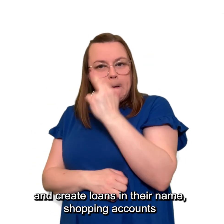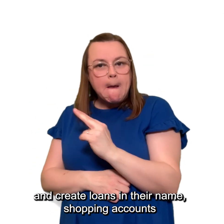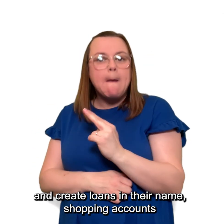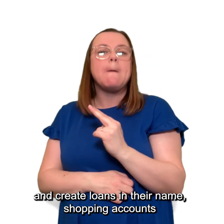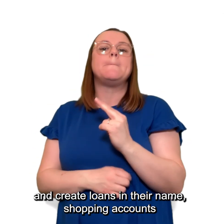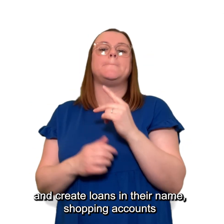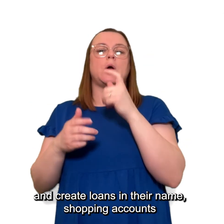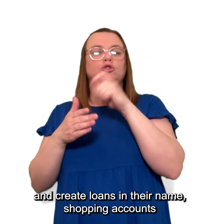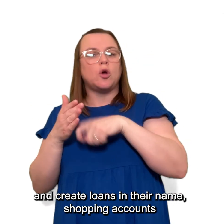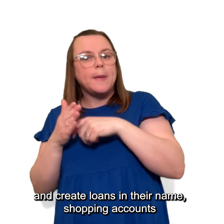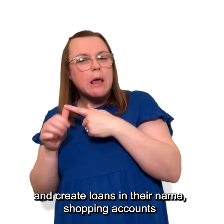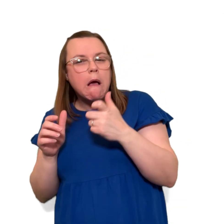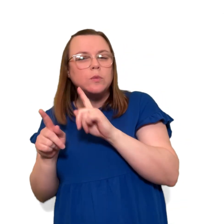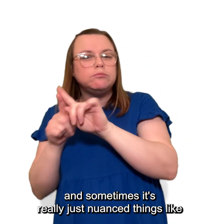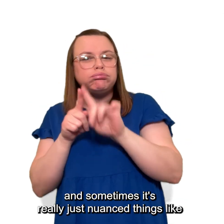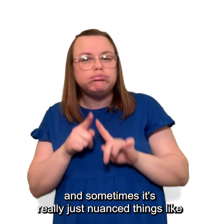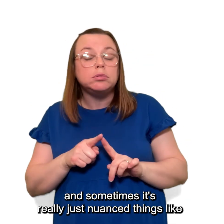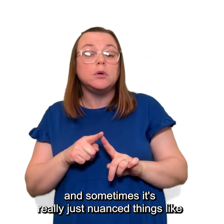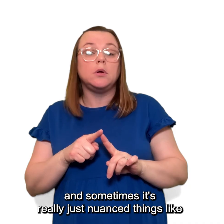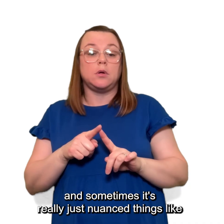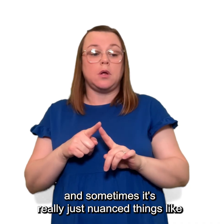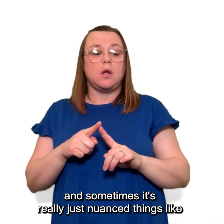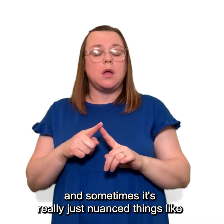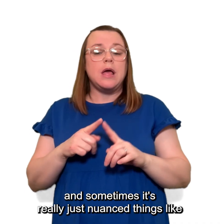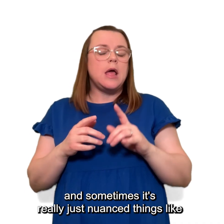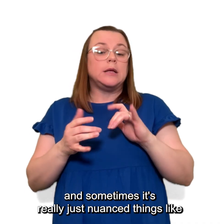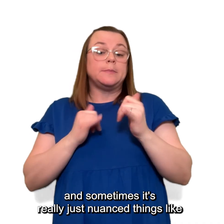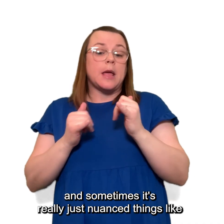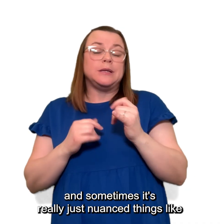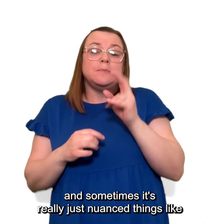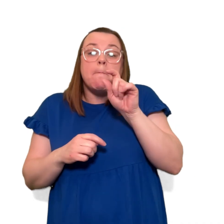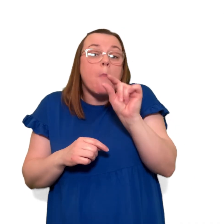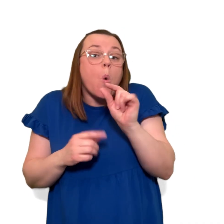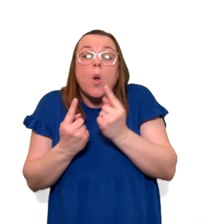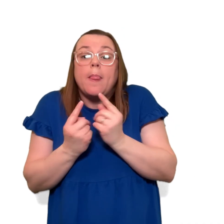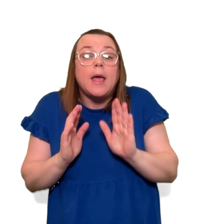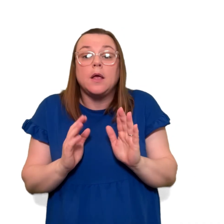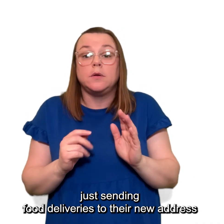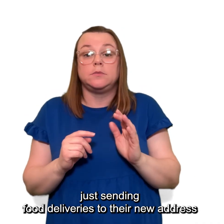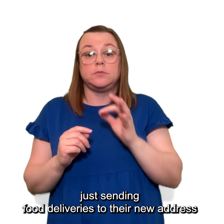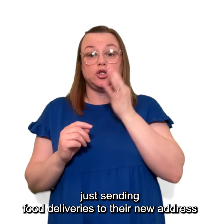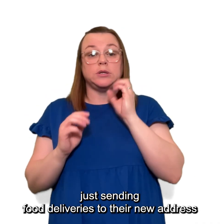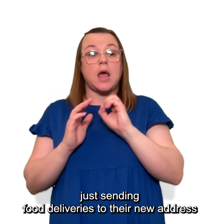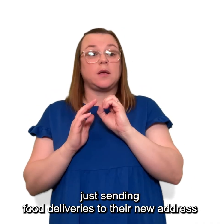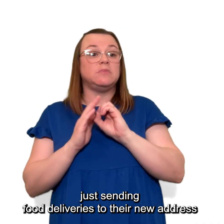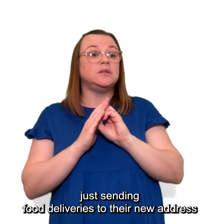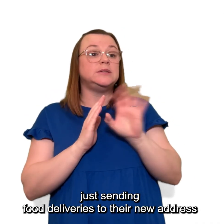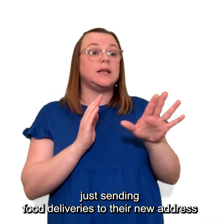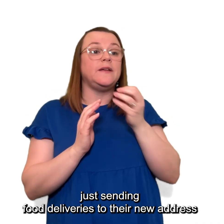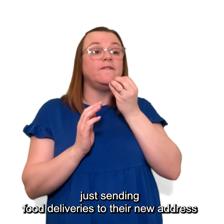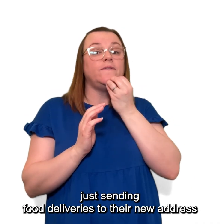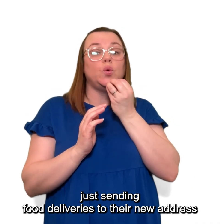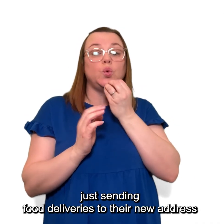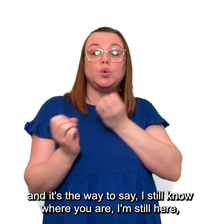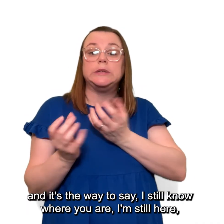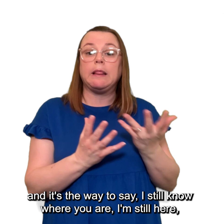their name, shopping accounts. And sometimes it's really nuanced things like just sending food deliveries